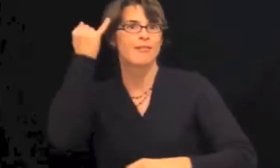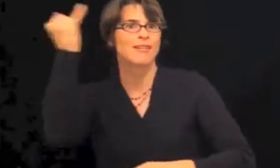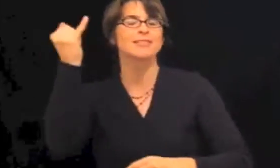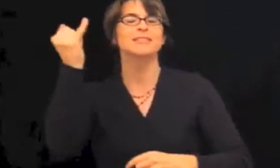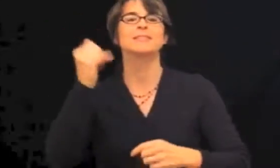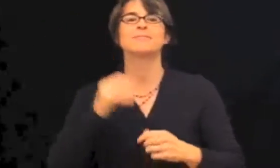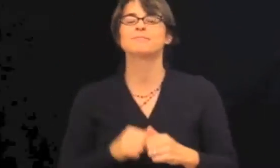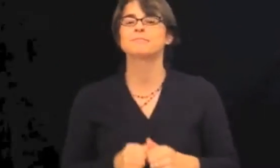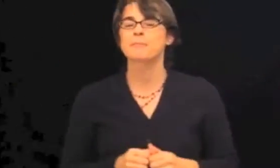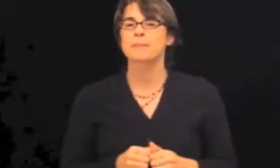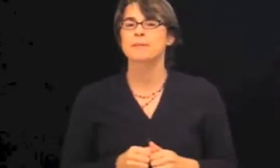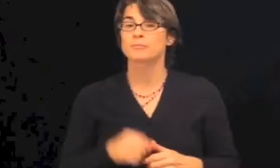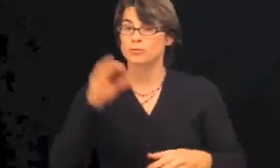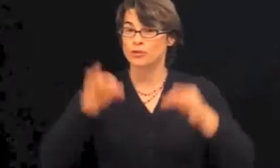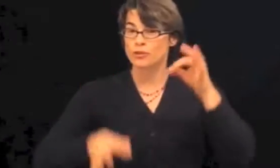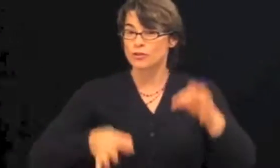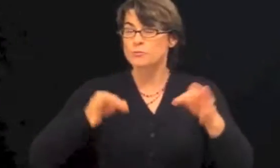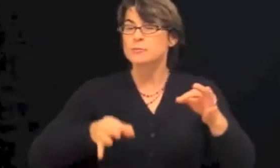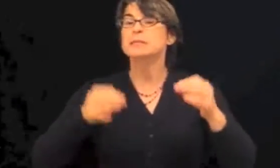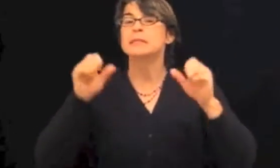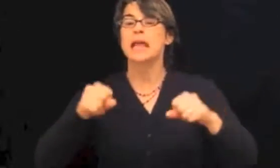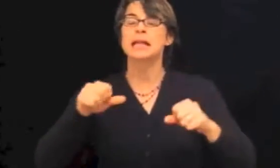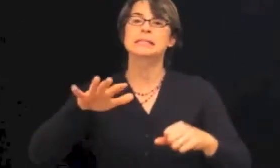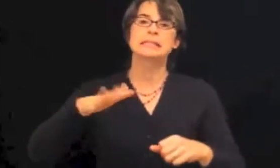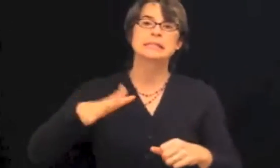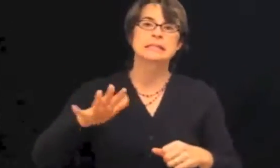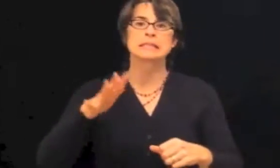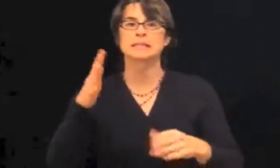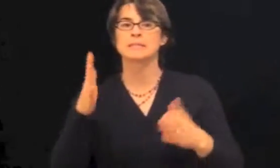And you have, you feel powerful with your ability to,